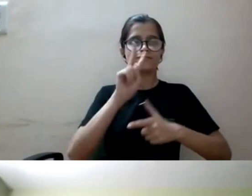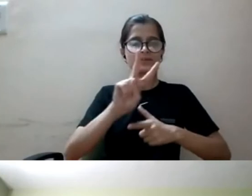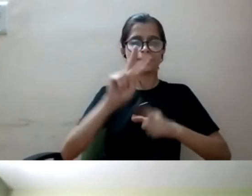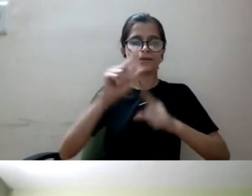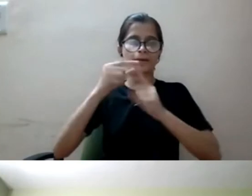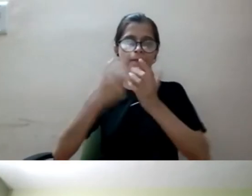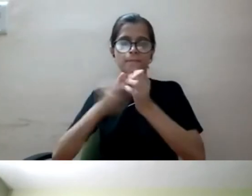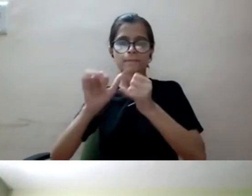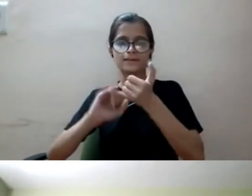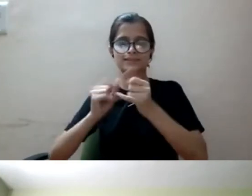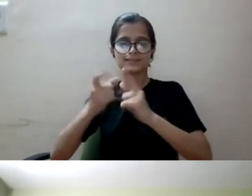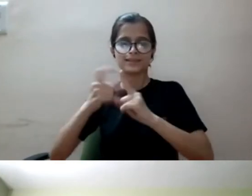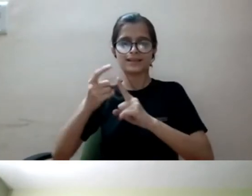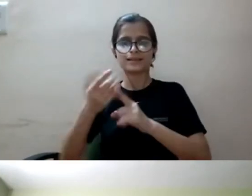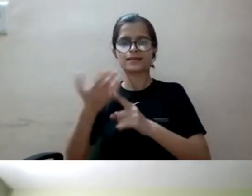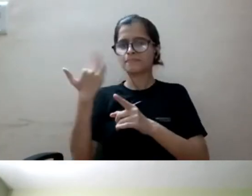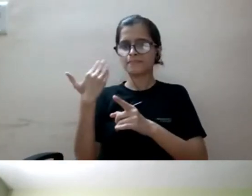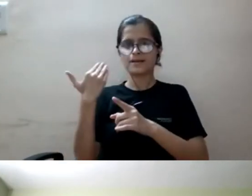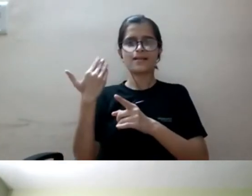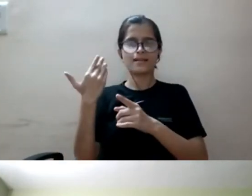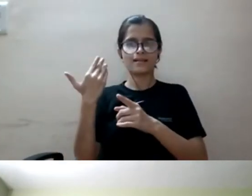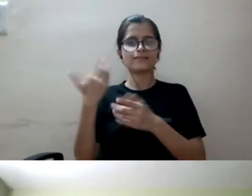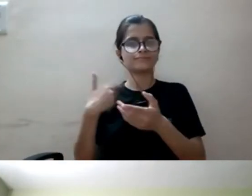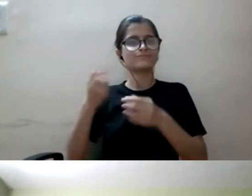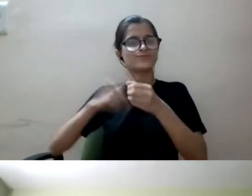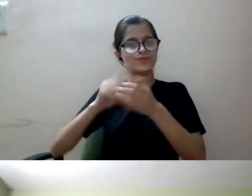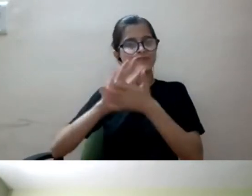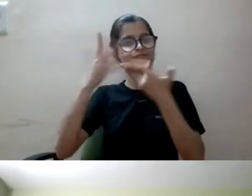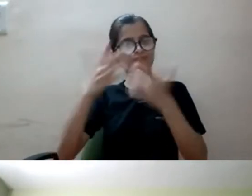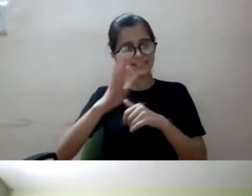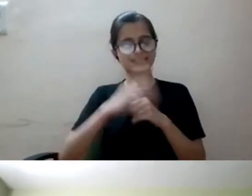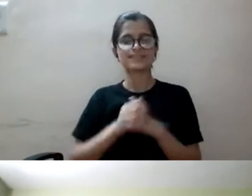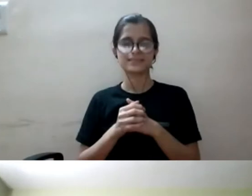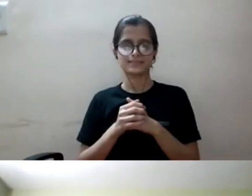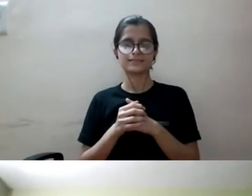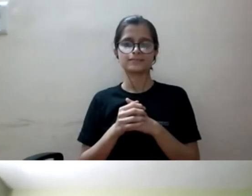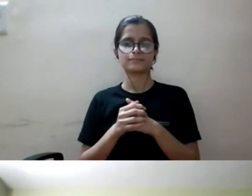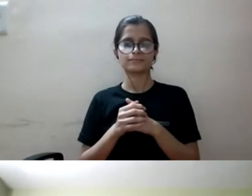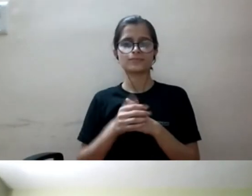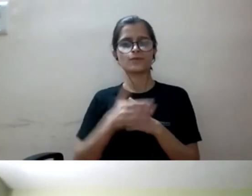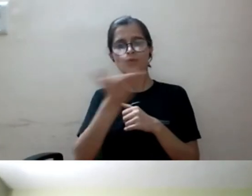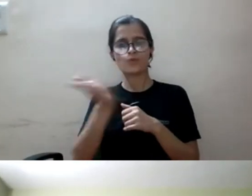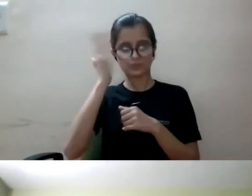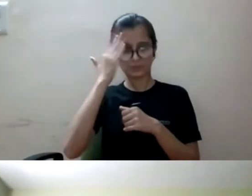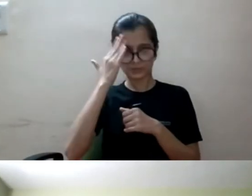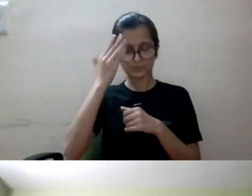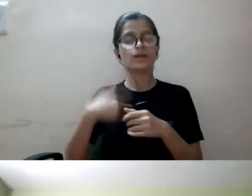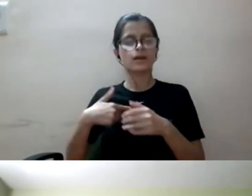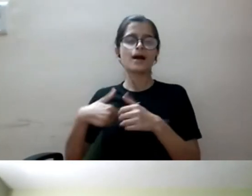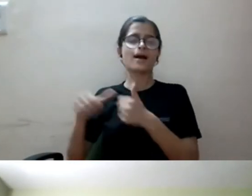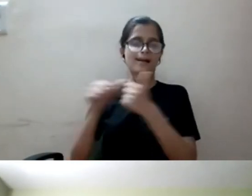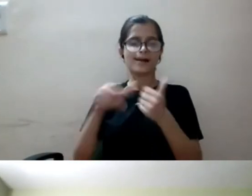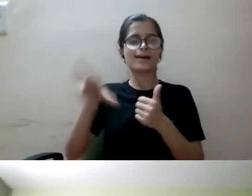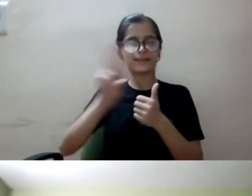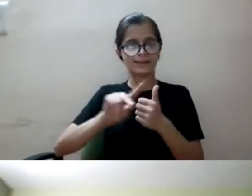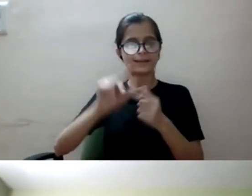with us and I guess everybody is familiar with. But just to repeat, Professor Prashad has been my